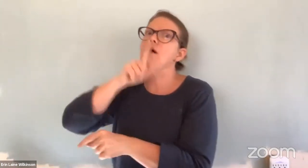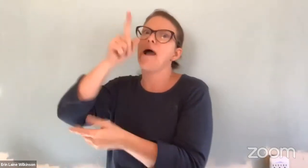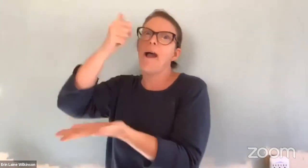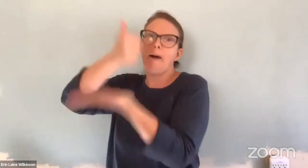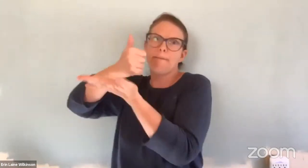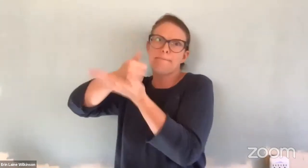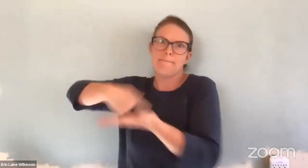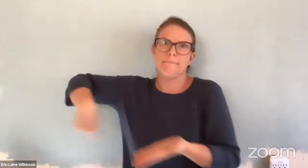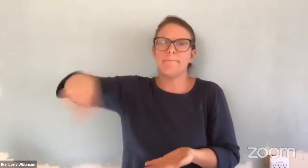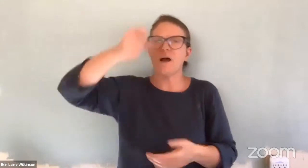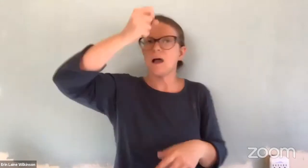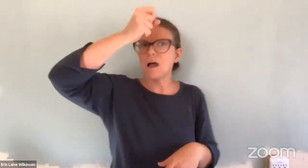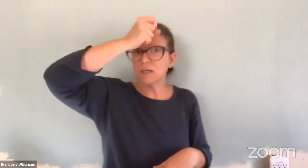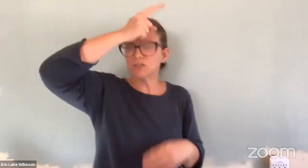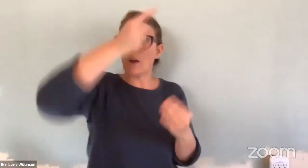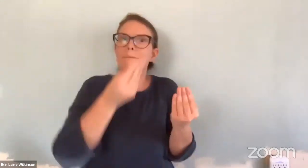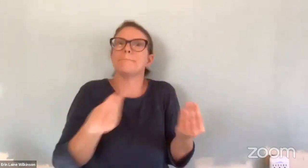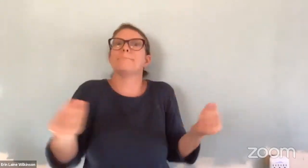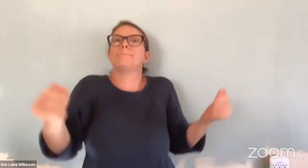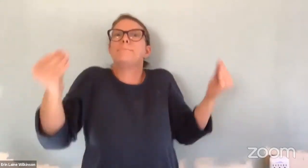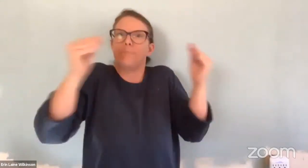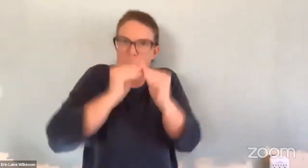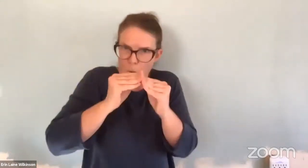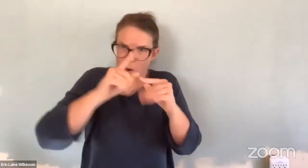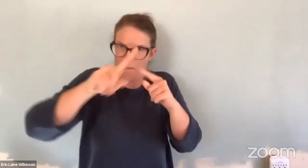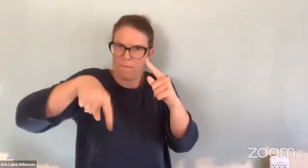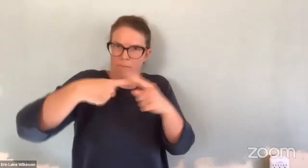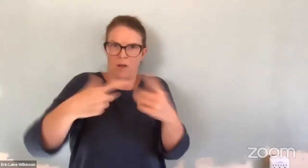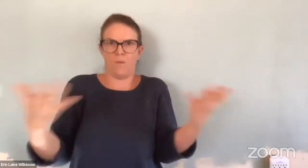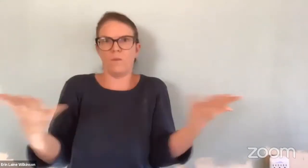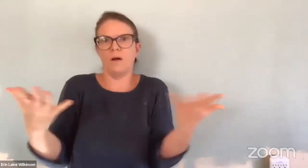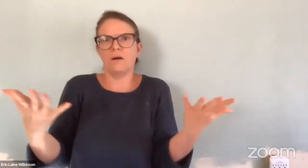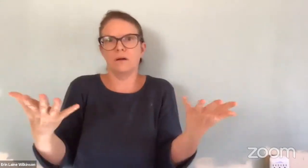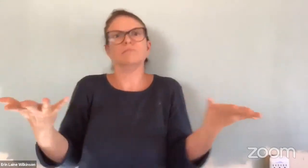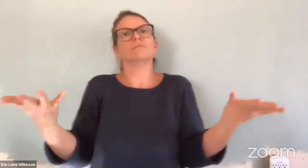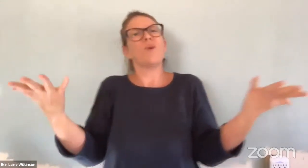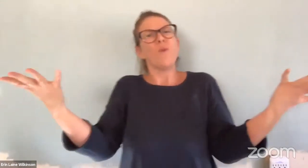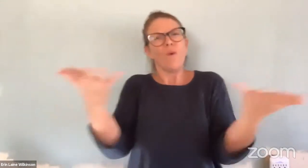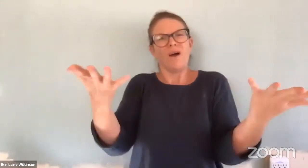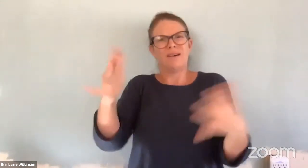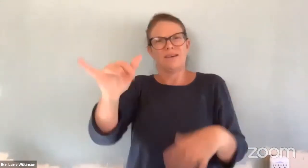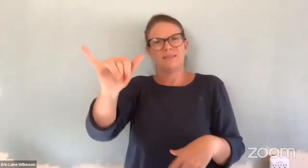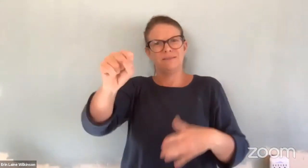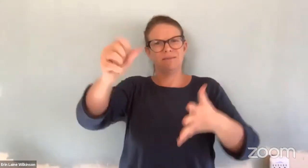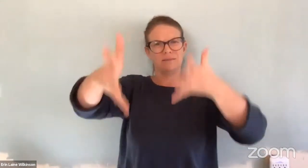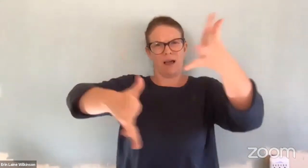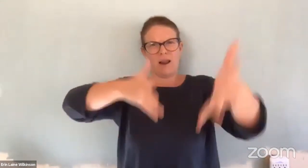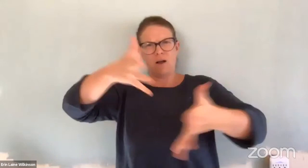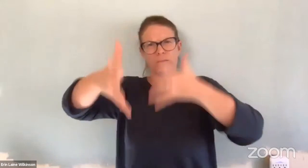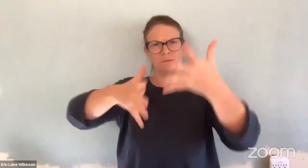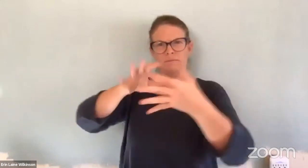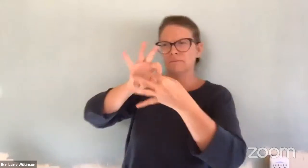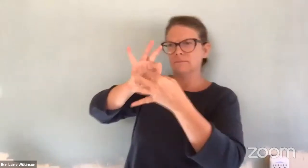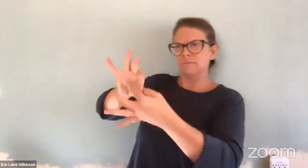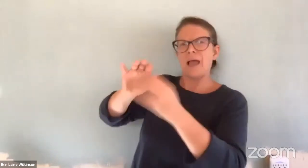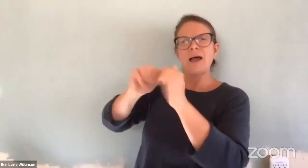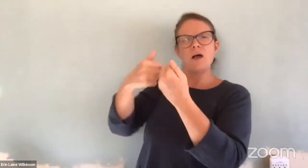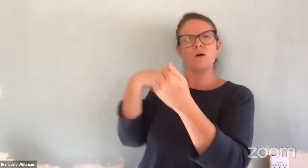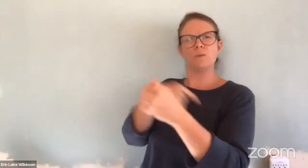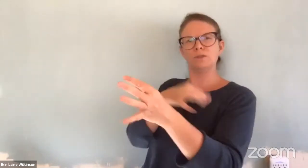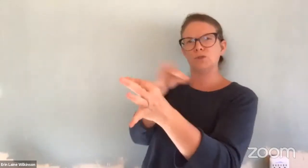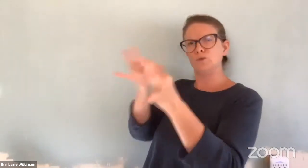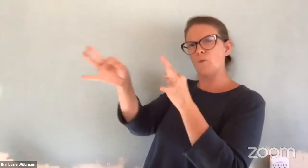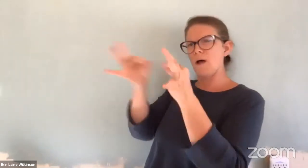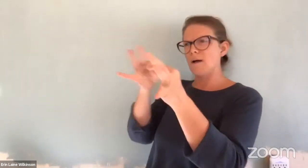after that point? I think if we looked at that, that would really help us get a better understanding of what